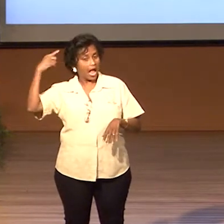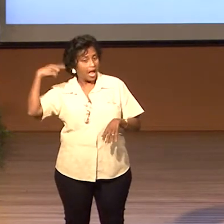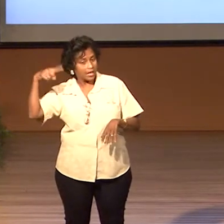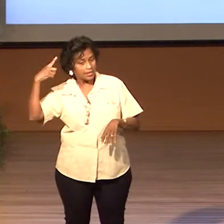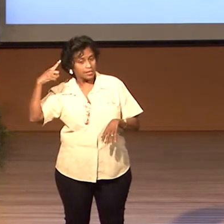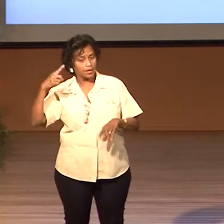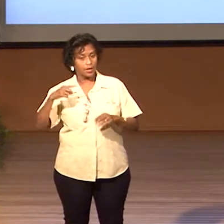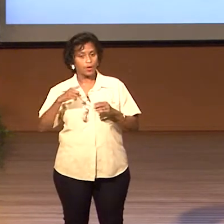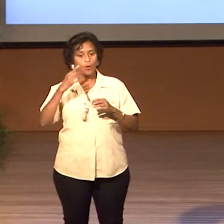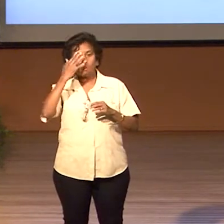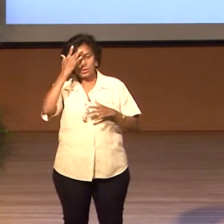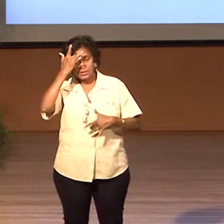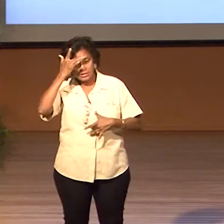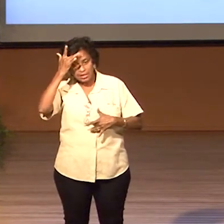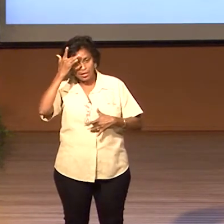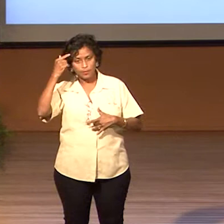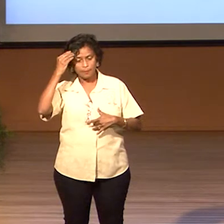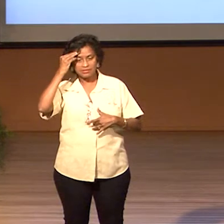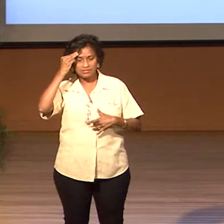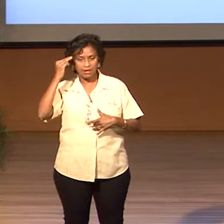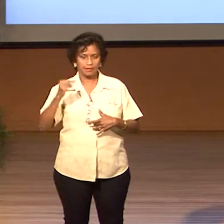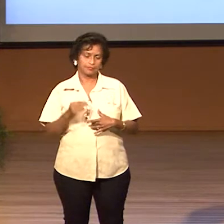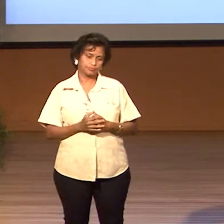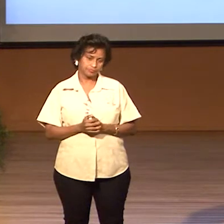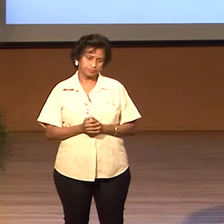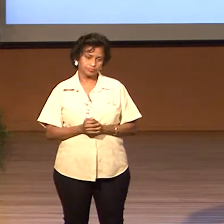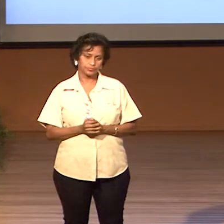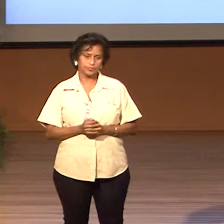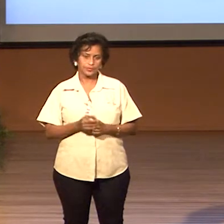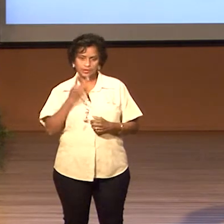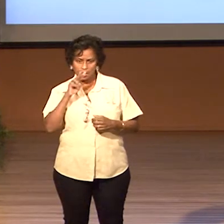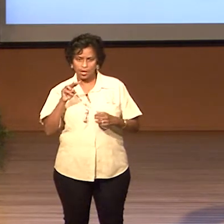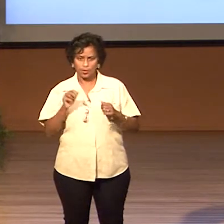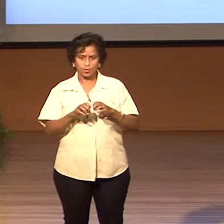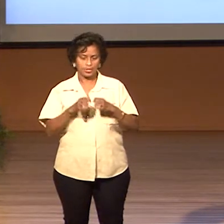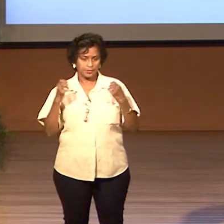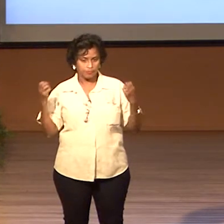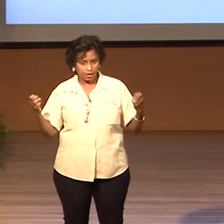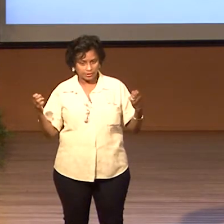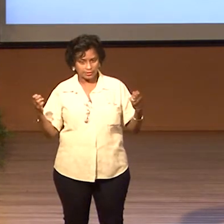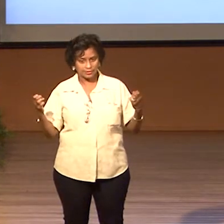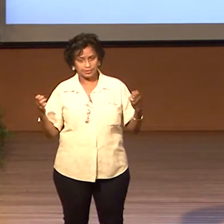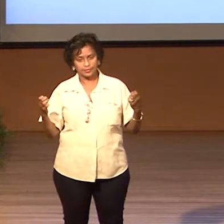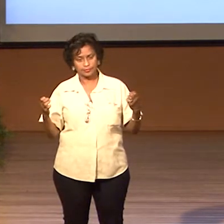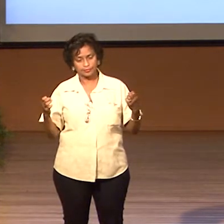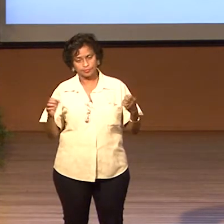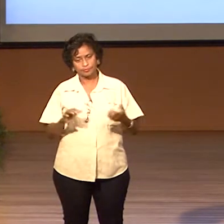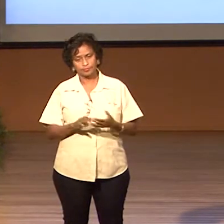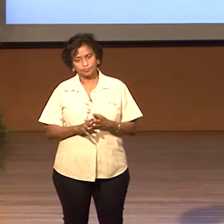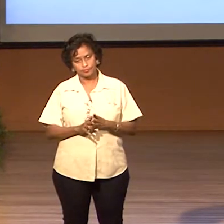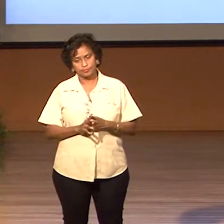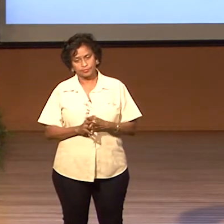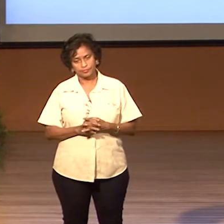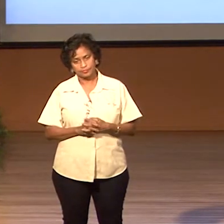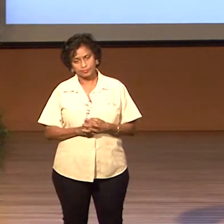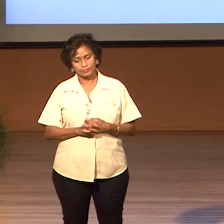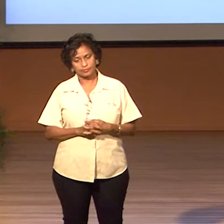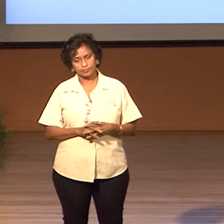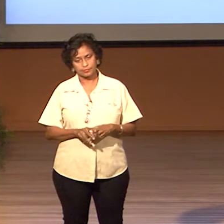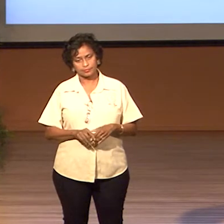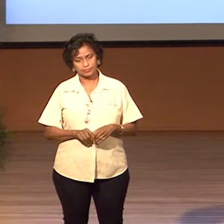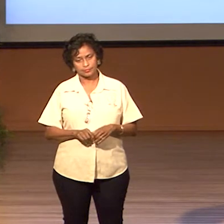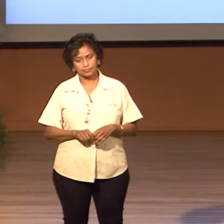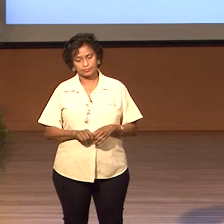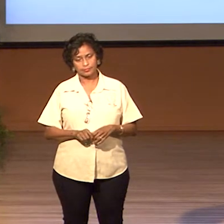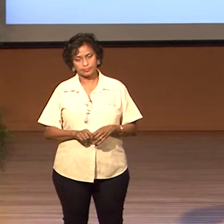And came across this article in a journal called Visual Culture and Gender. And